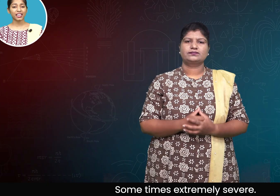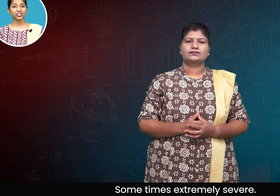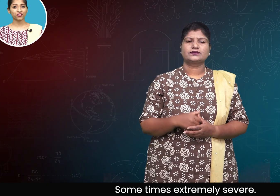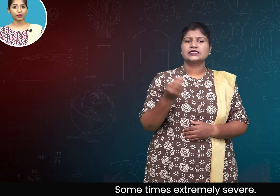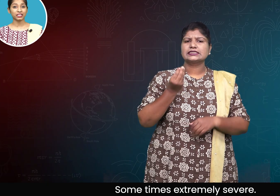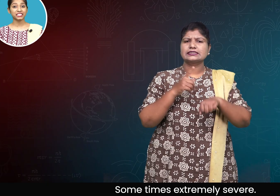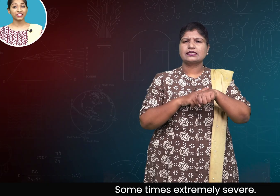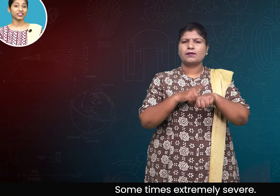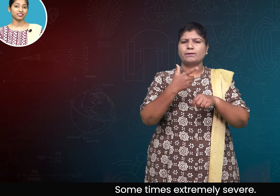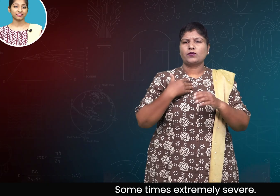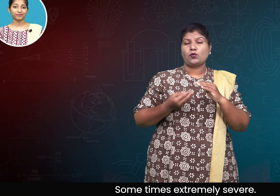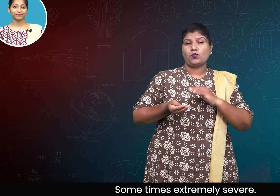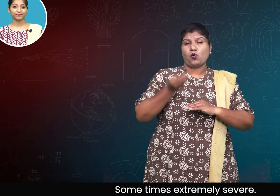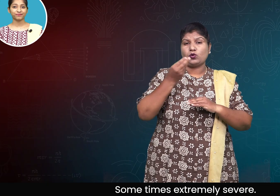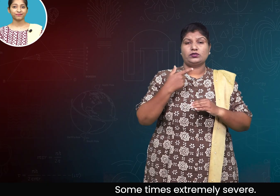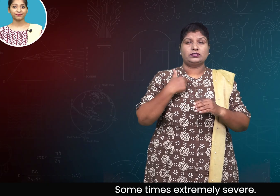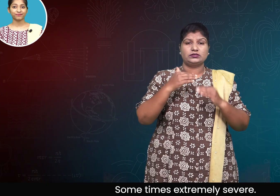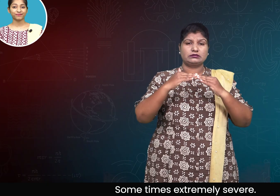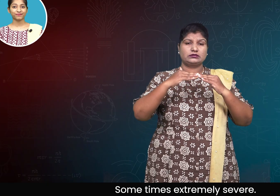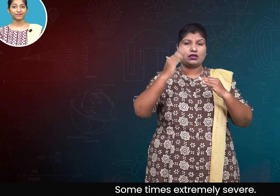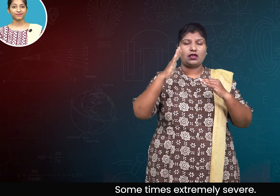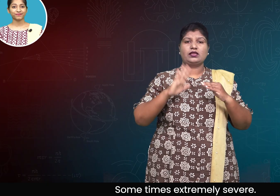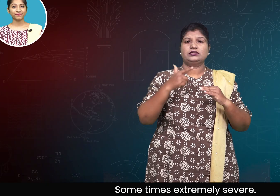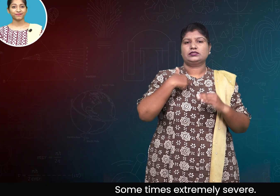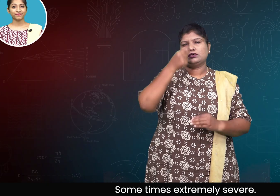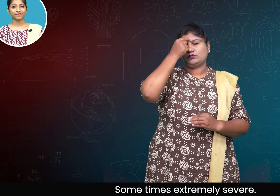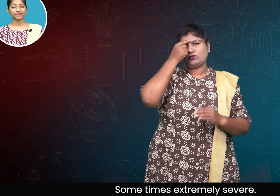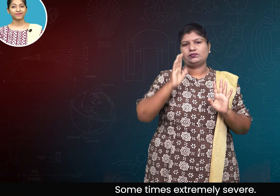sometimes extremely severe.